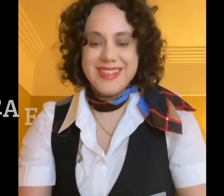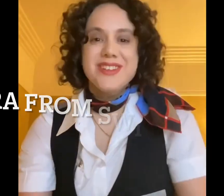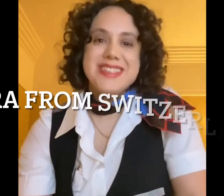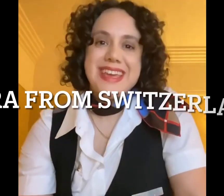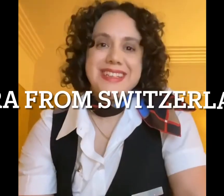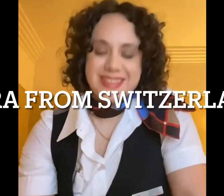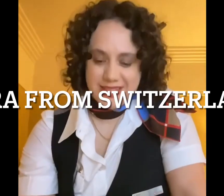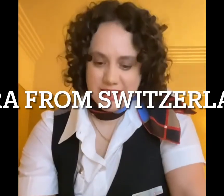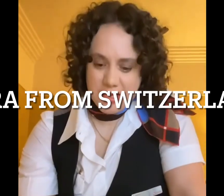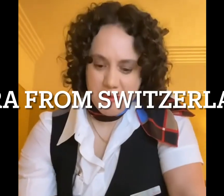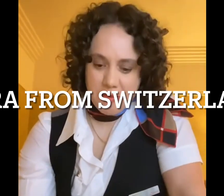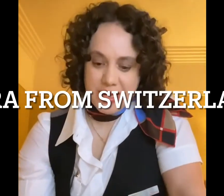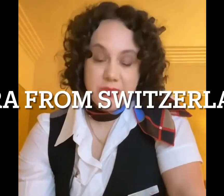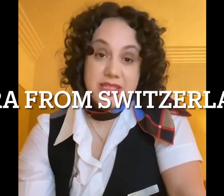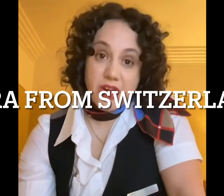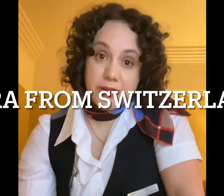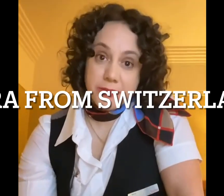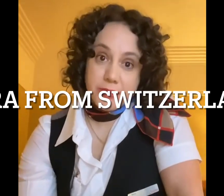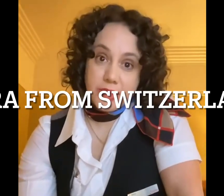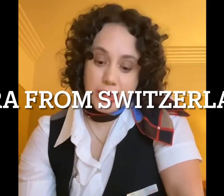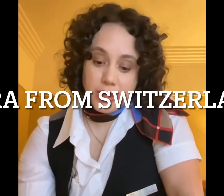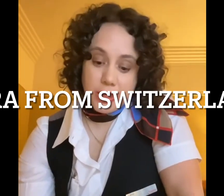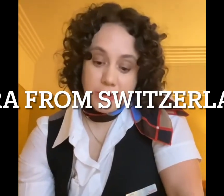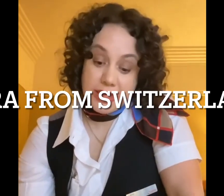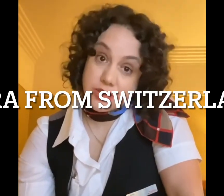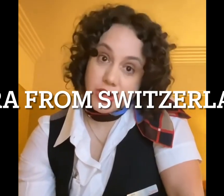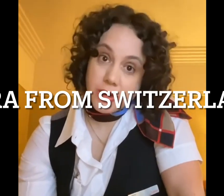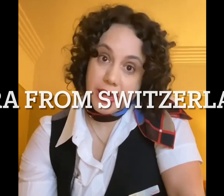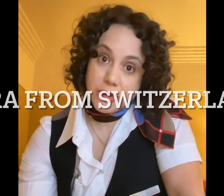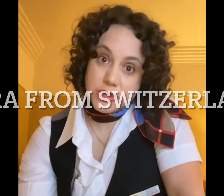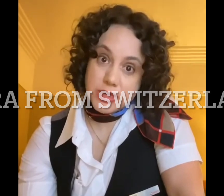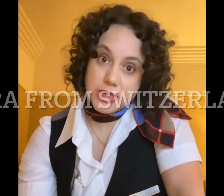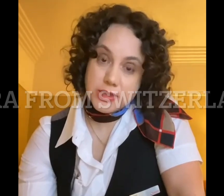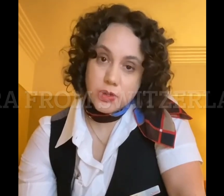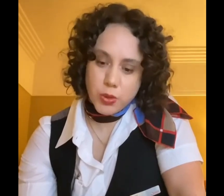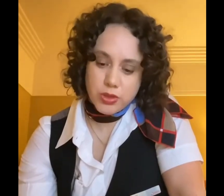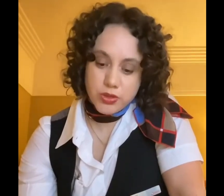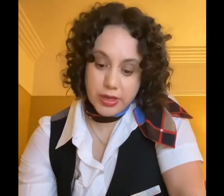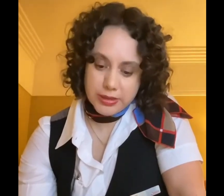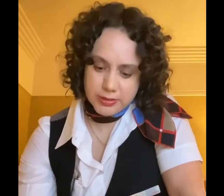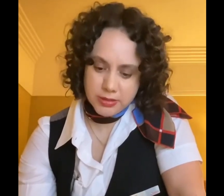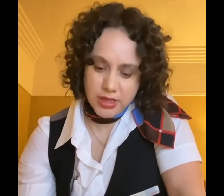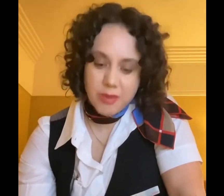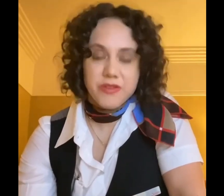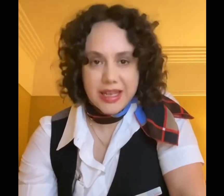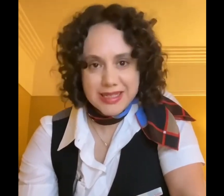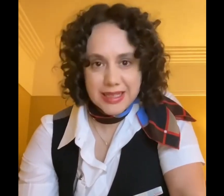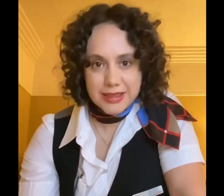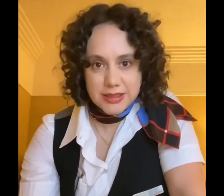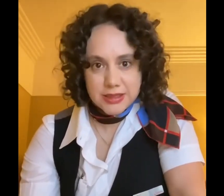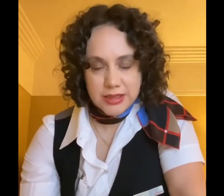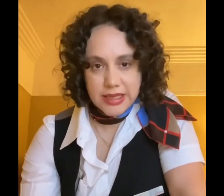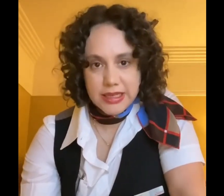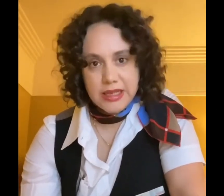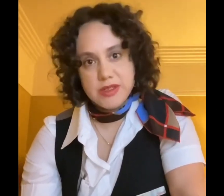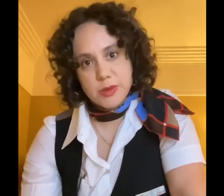Dearest Kate, my name is Sarah and my Instagram account is QueerTrek. I'm a flight attendant and I live in